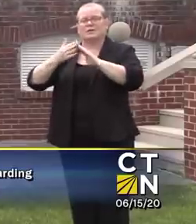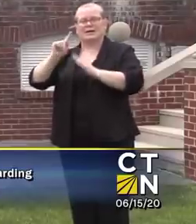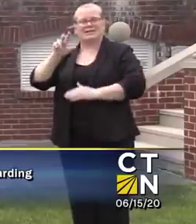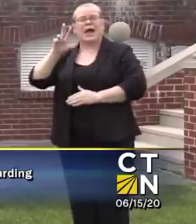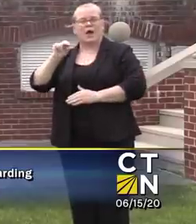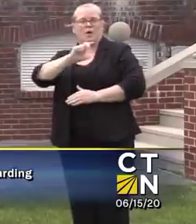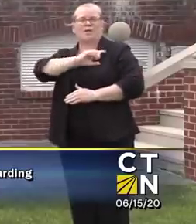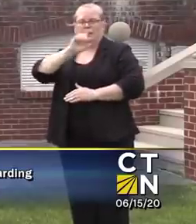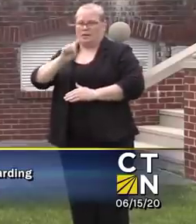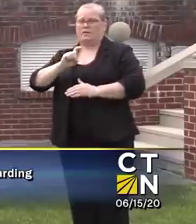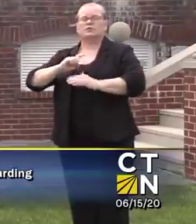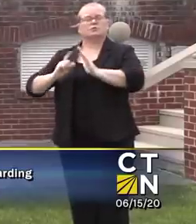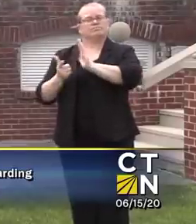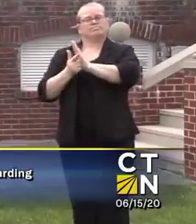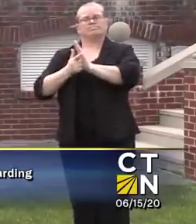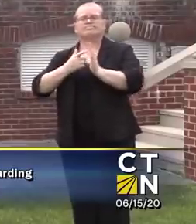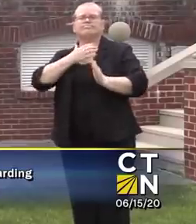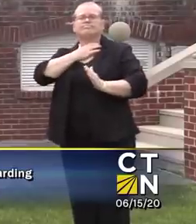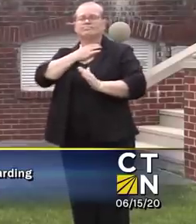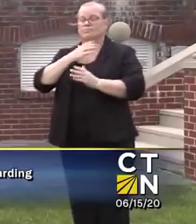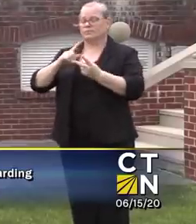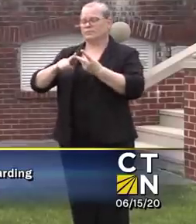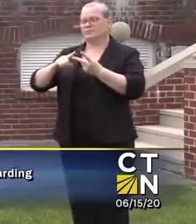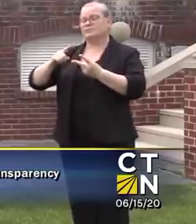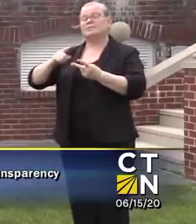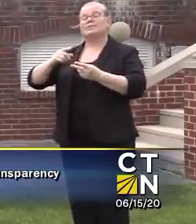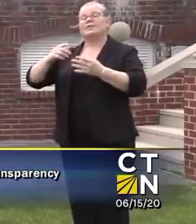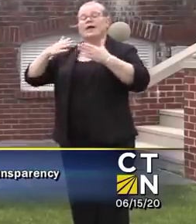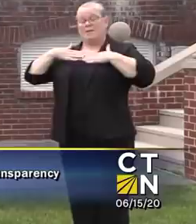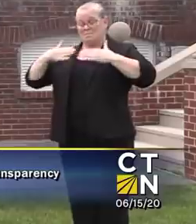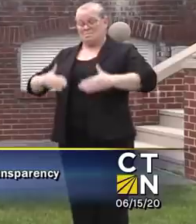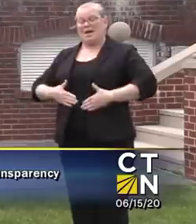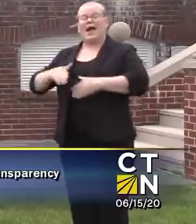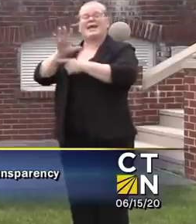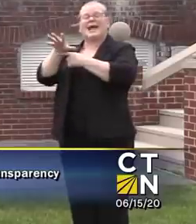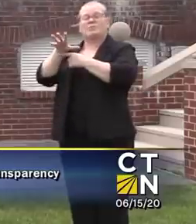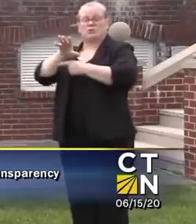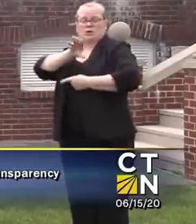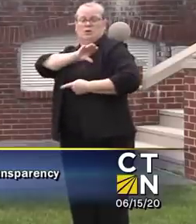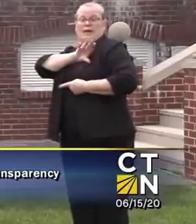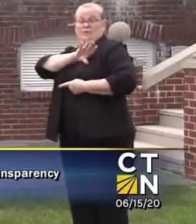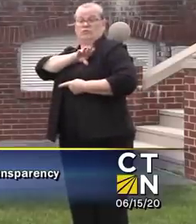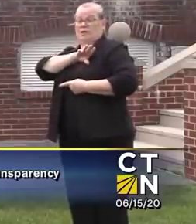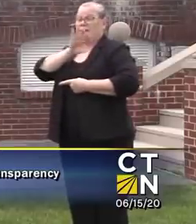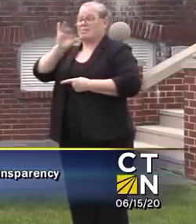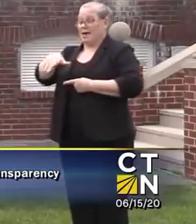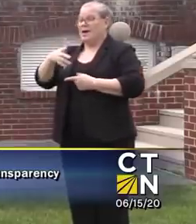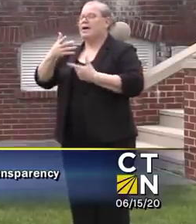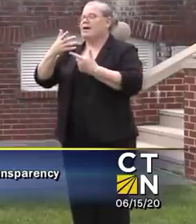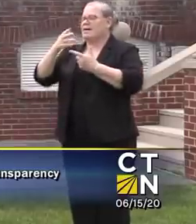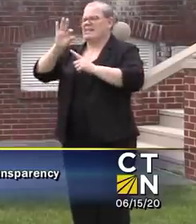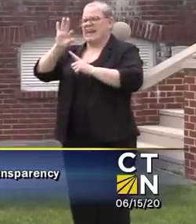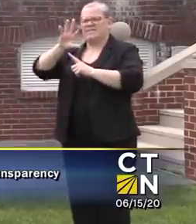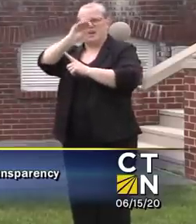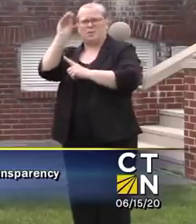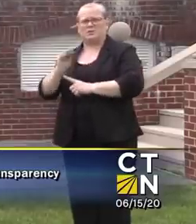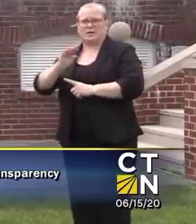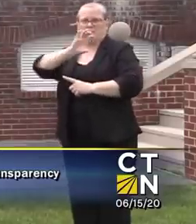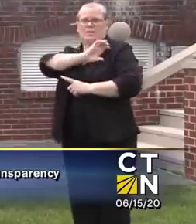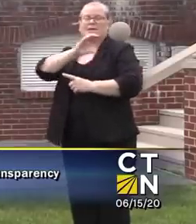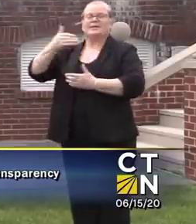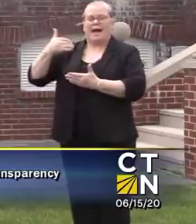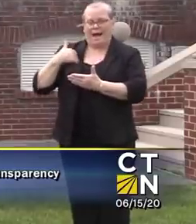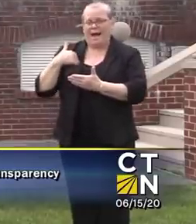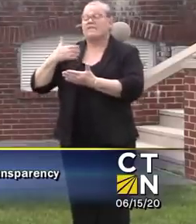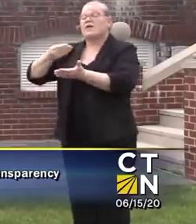think 95% of our state police have the body cams, dash cams now. We're going to complete that. We have funding available for our